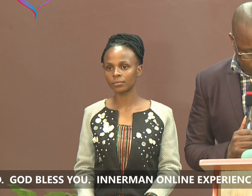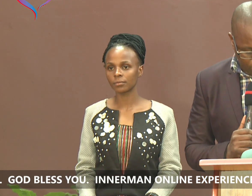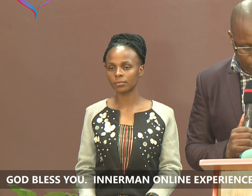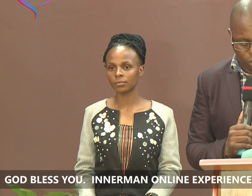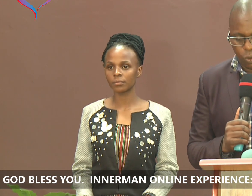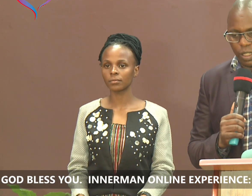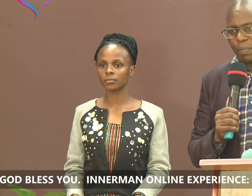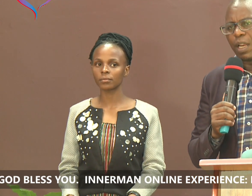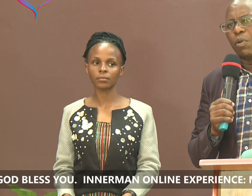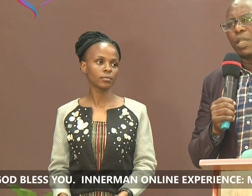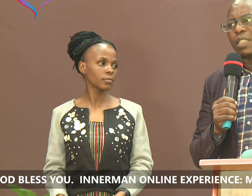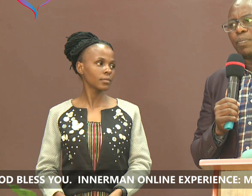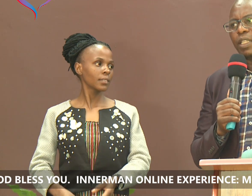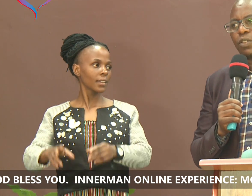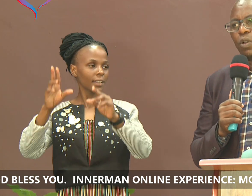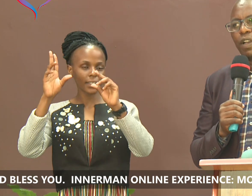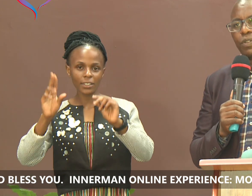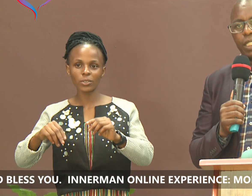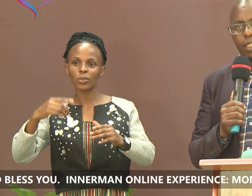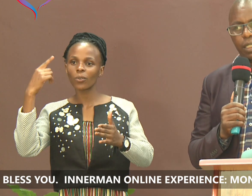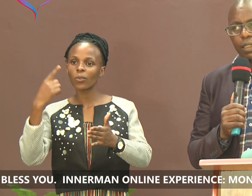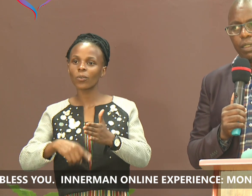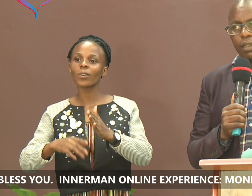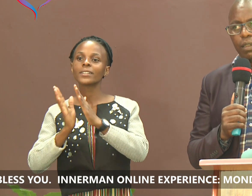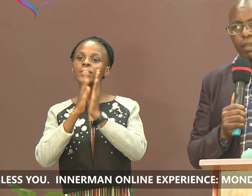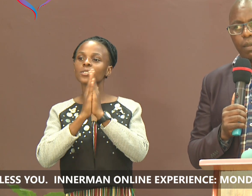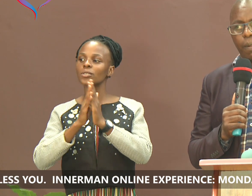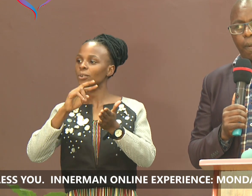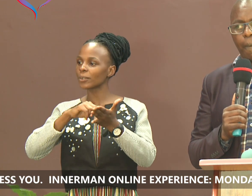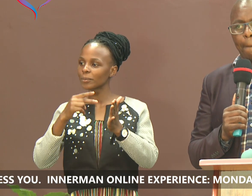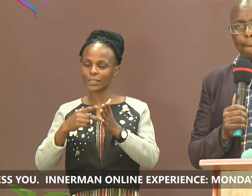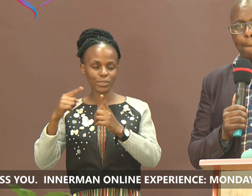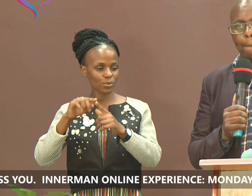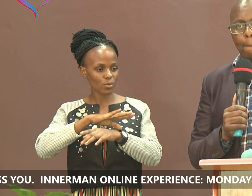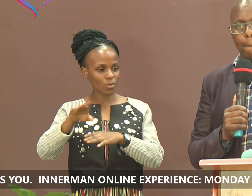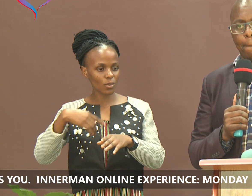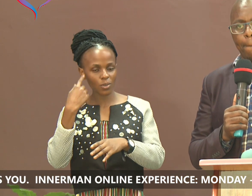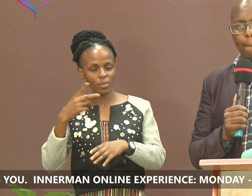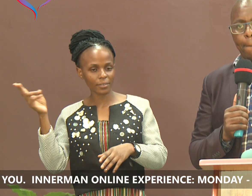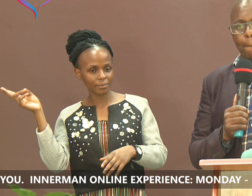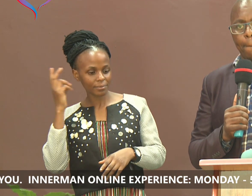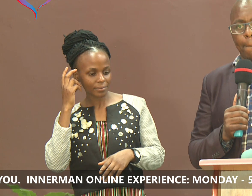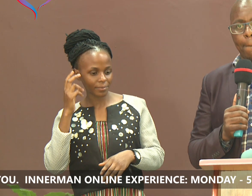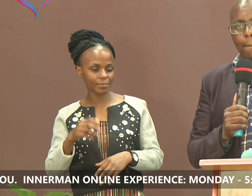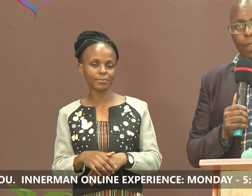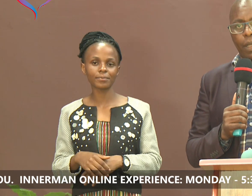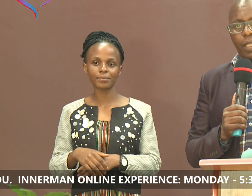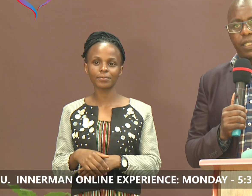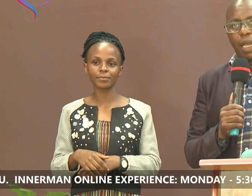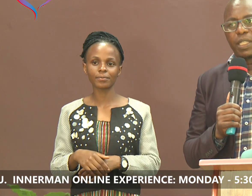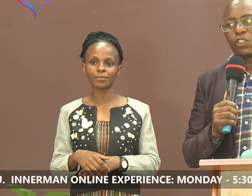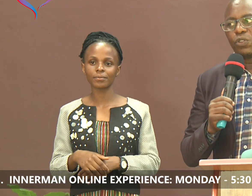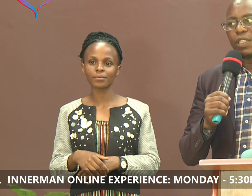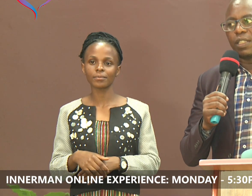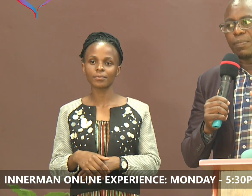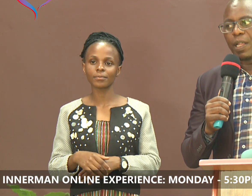the family. This is not what the parable means, please, whoever is listening. Olugero luno kino si kye lutegeeza mwenna abatuwuliriza. This